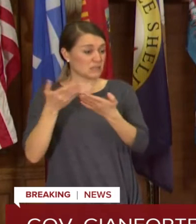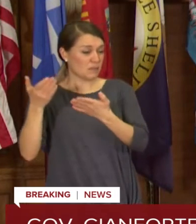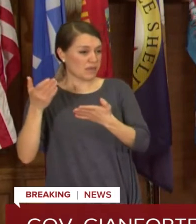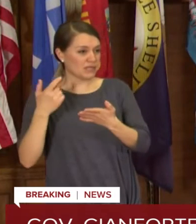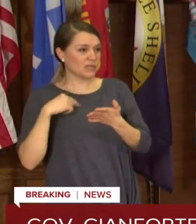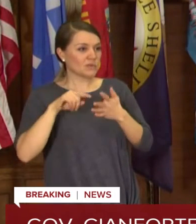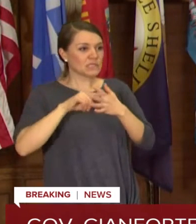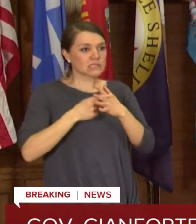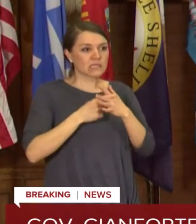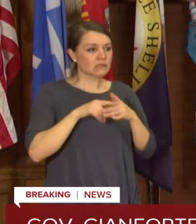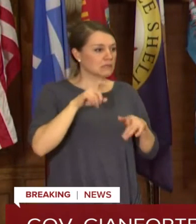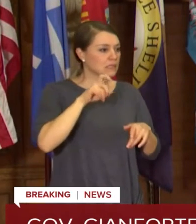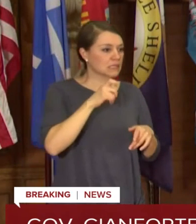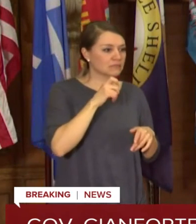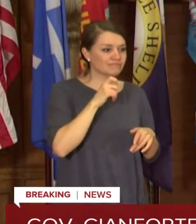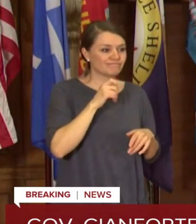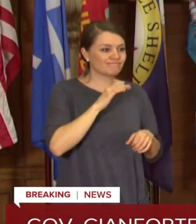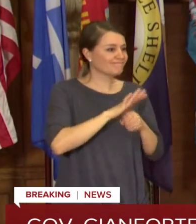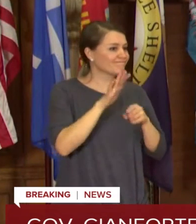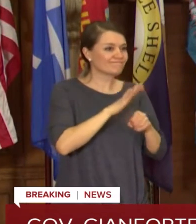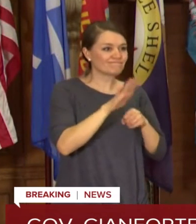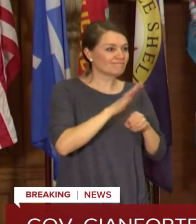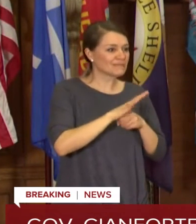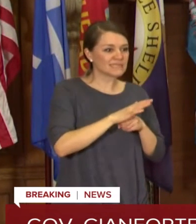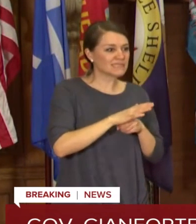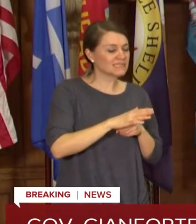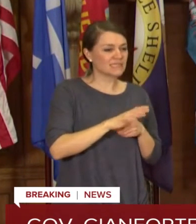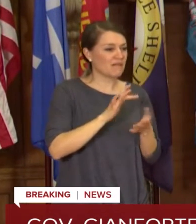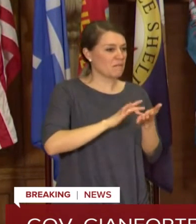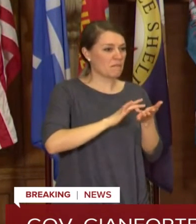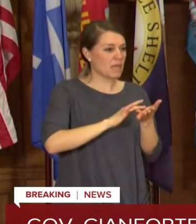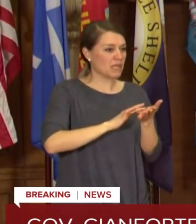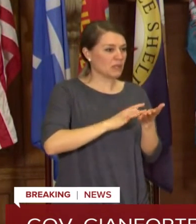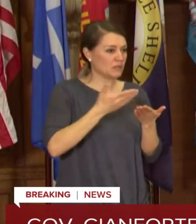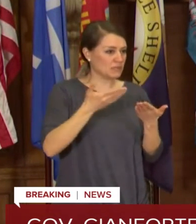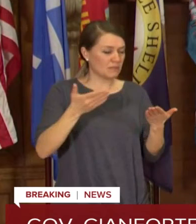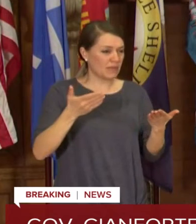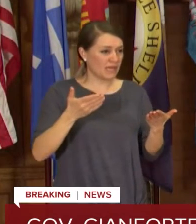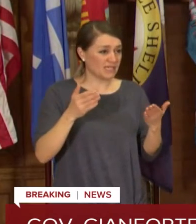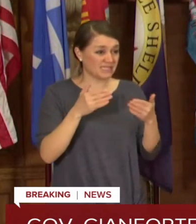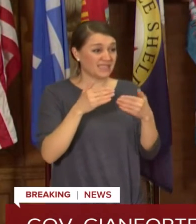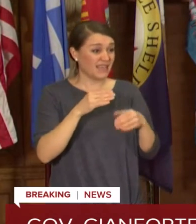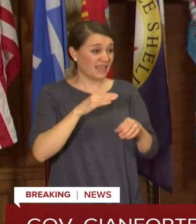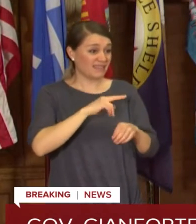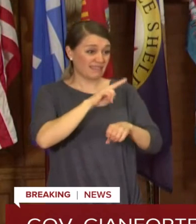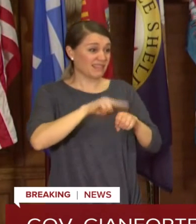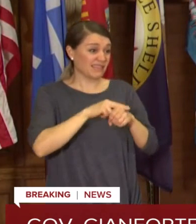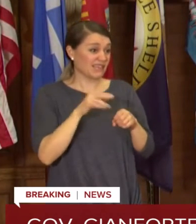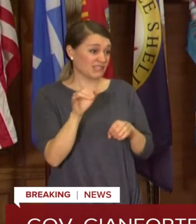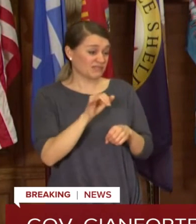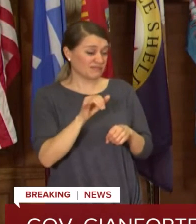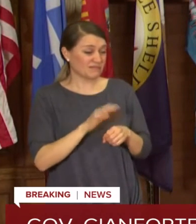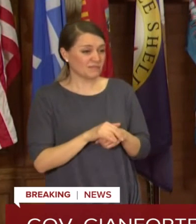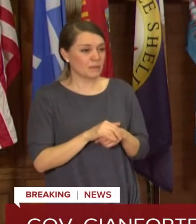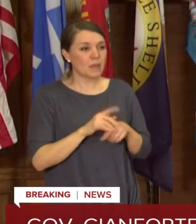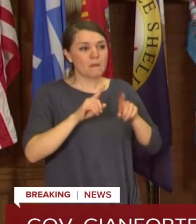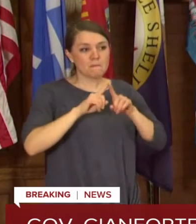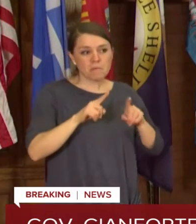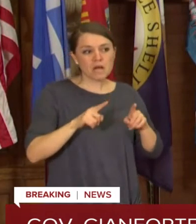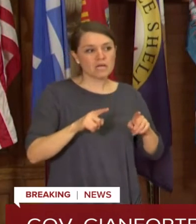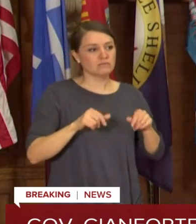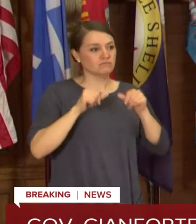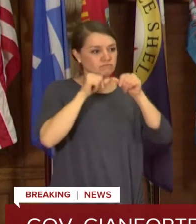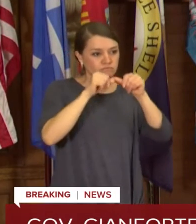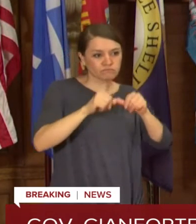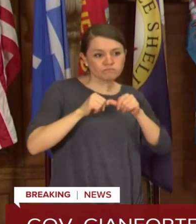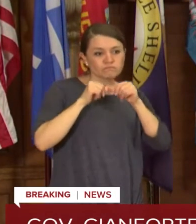of supplies both here in Montana and nationwide. Yet dedicated individuals working in public health, as